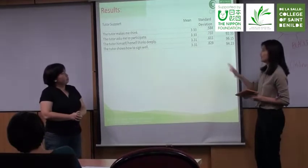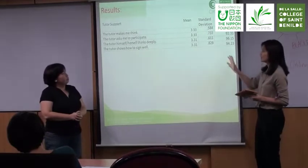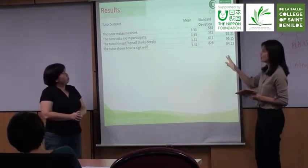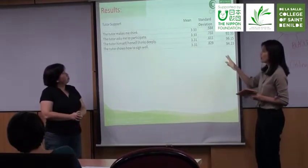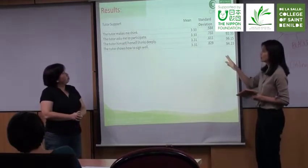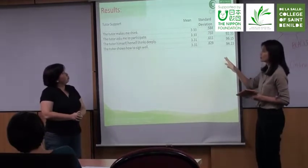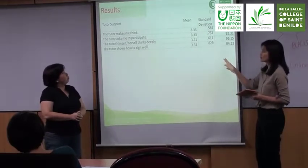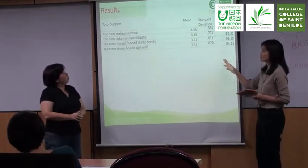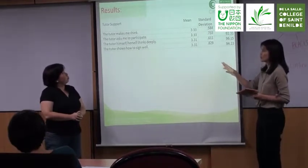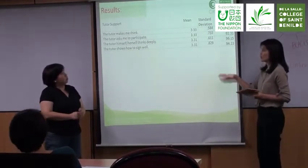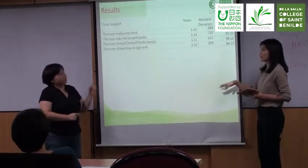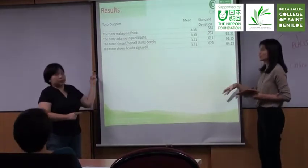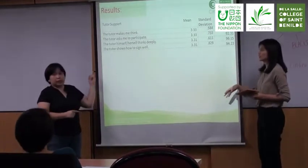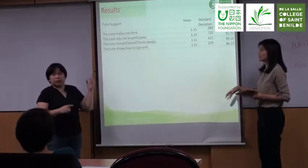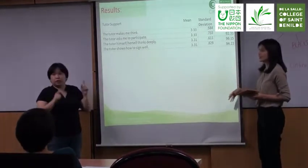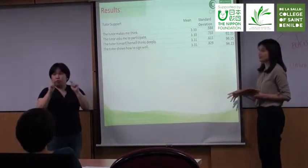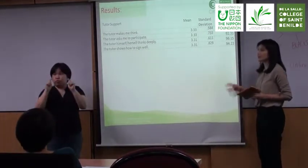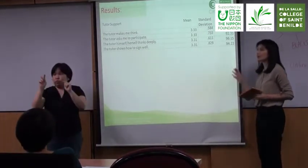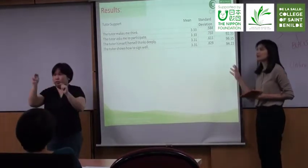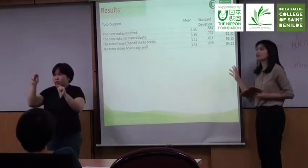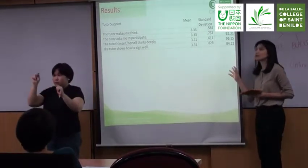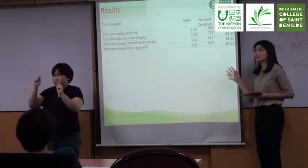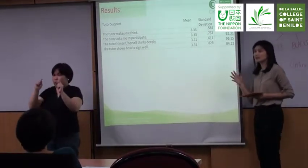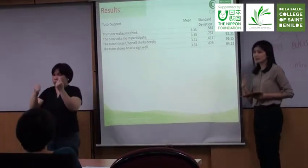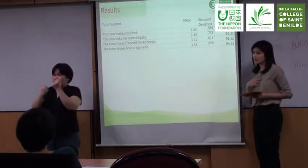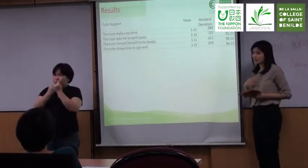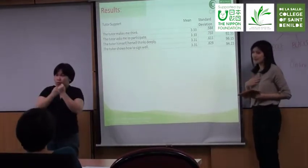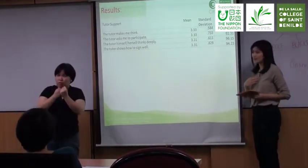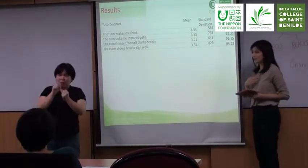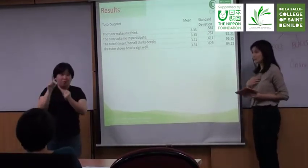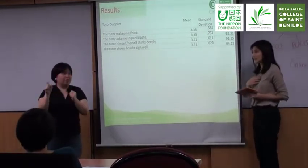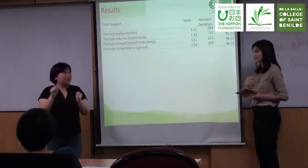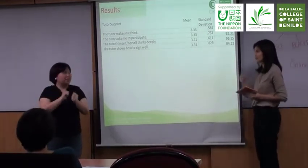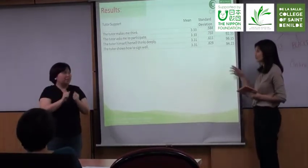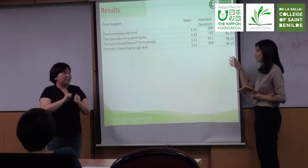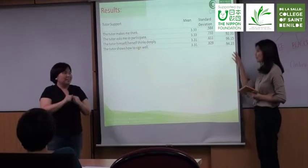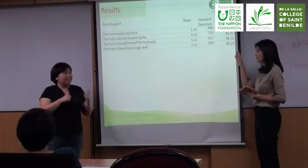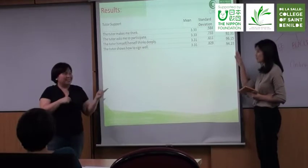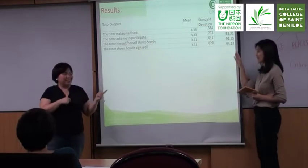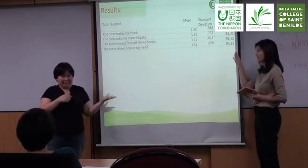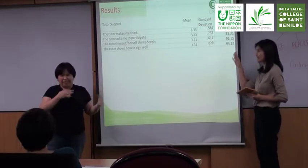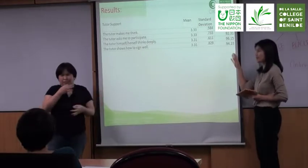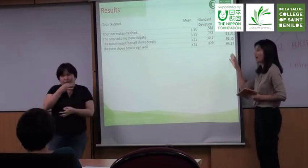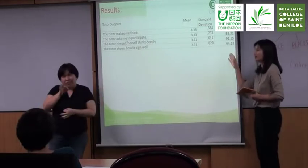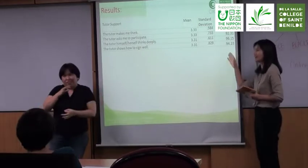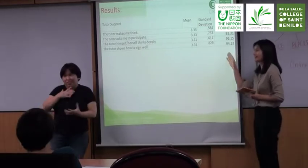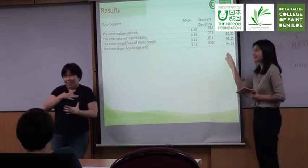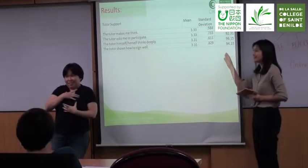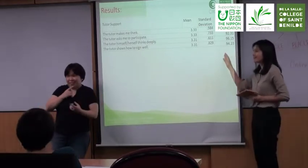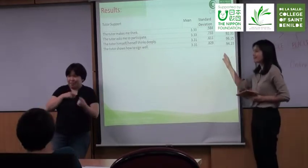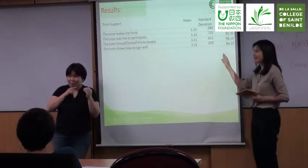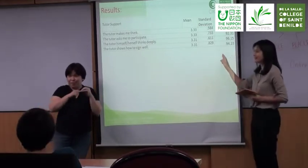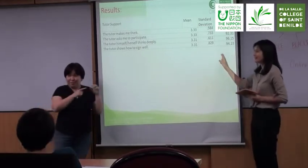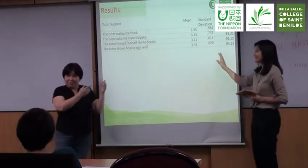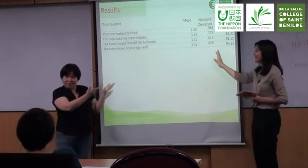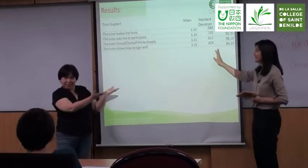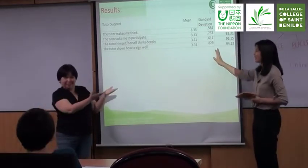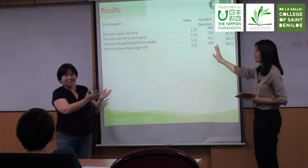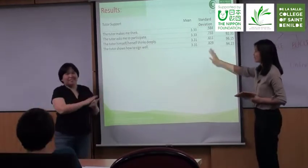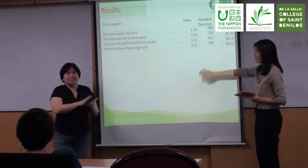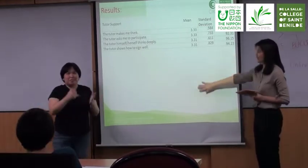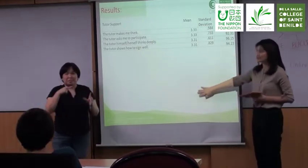Okay, this one, tutor support, it's my favorite because it pertains to me. I just don't know if they're biased about it.